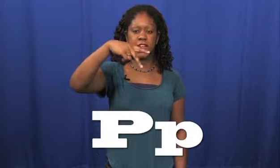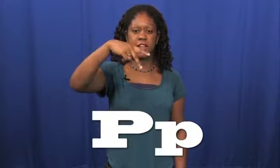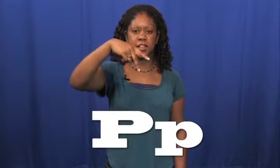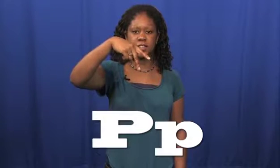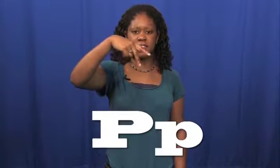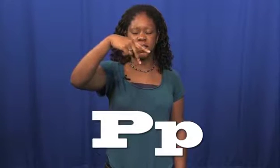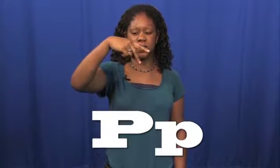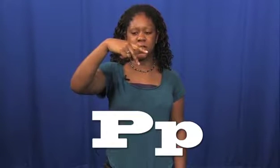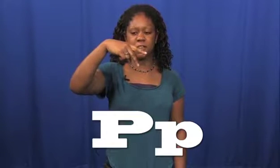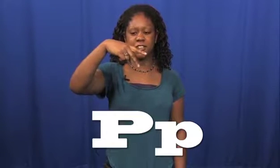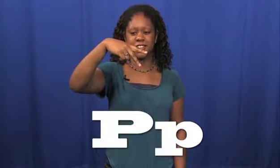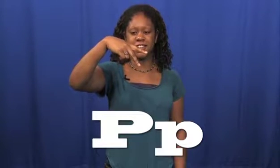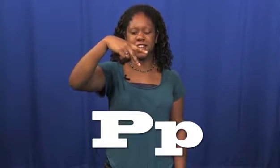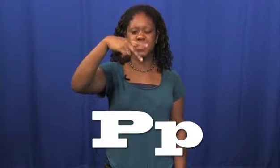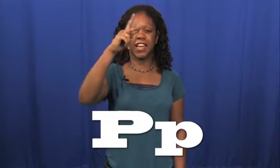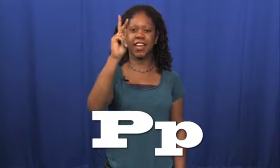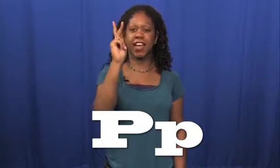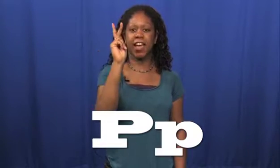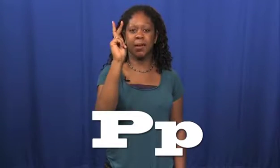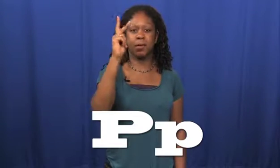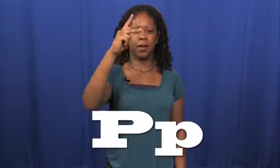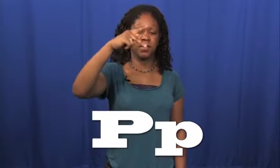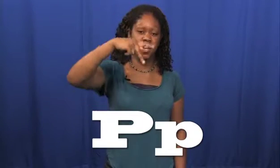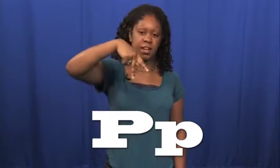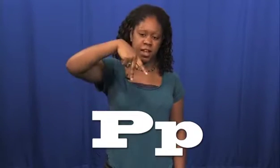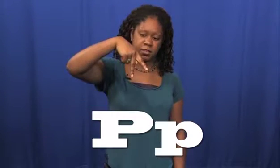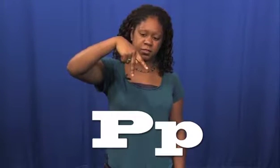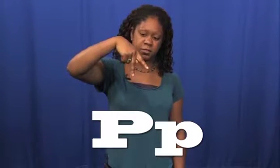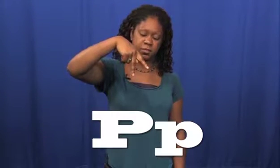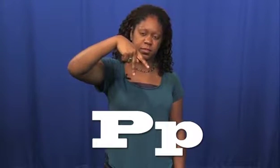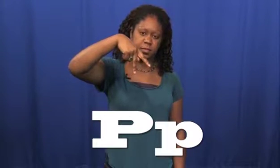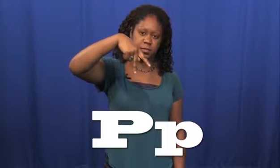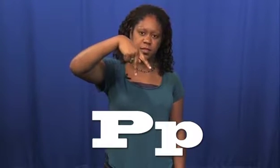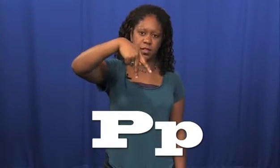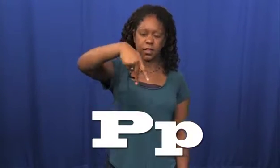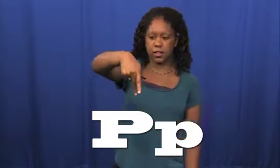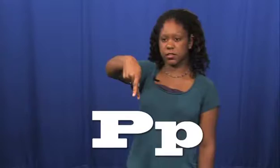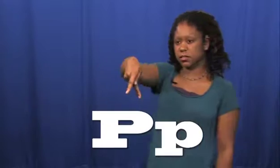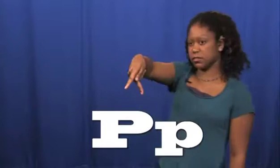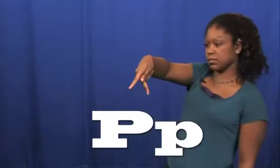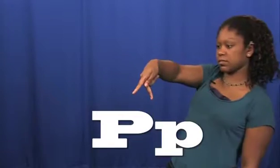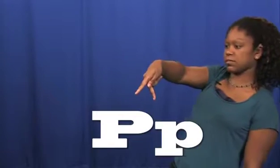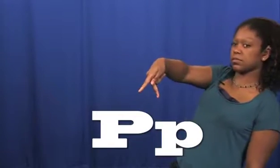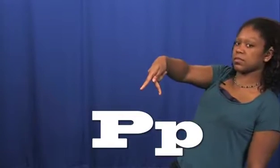P, difficult, it's like a K but upside down, like this.